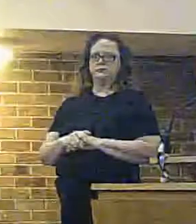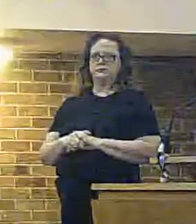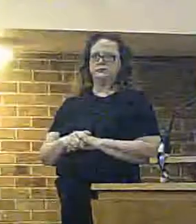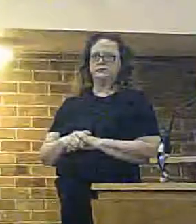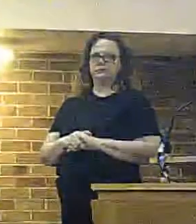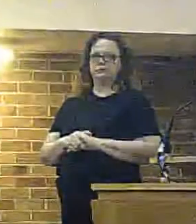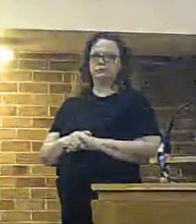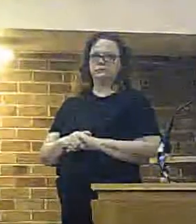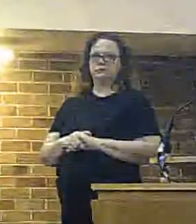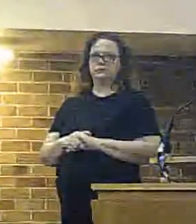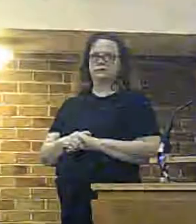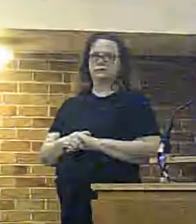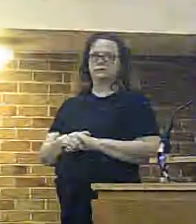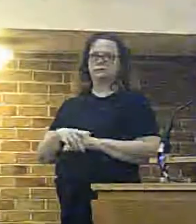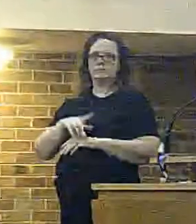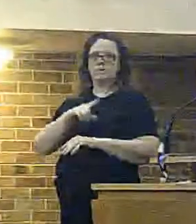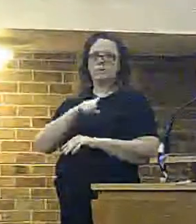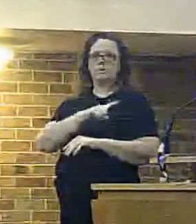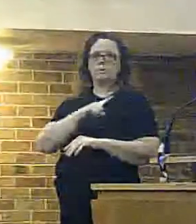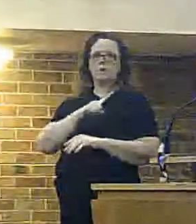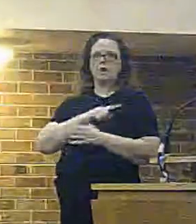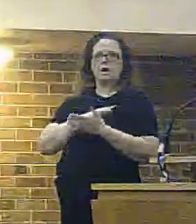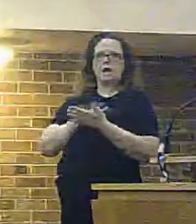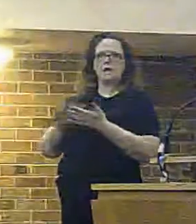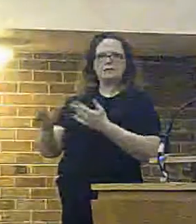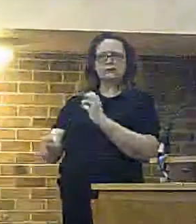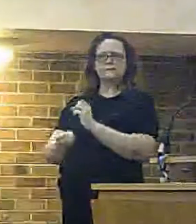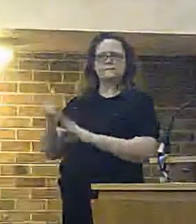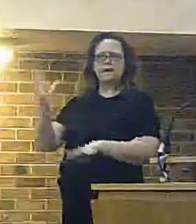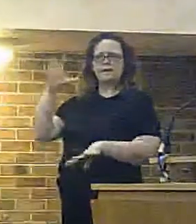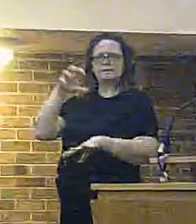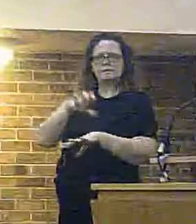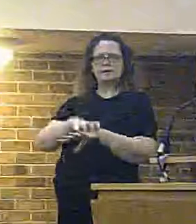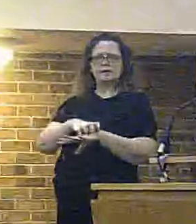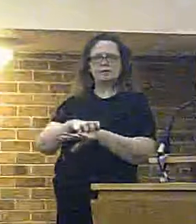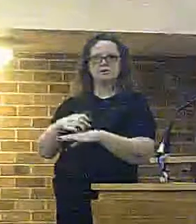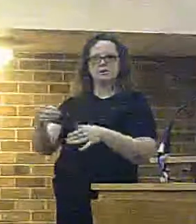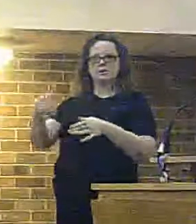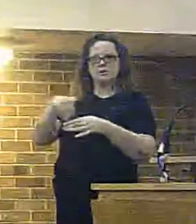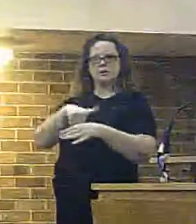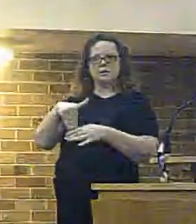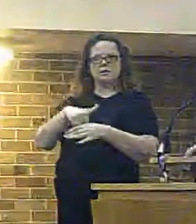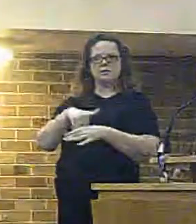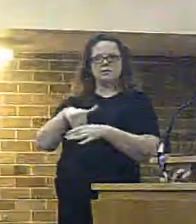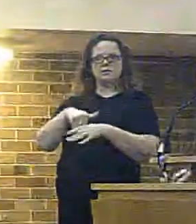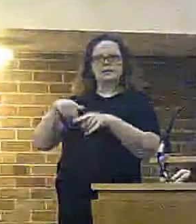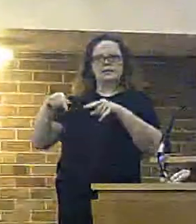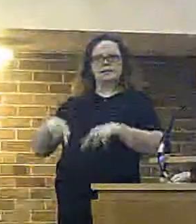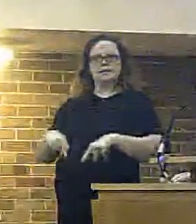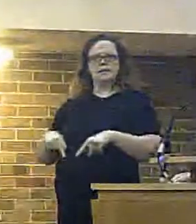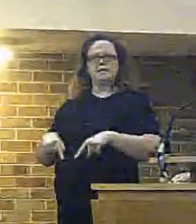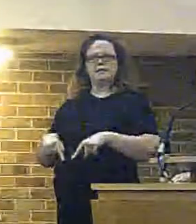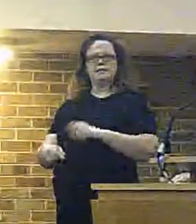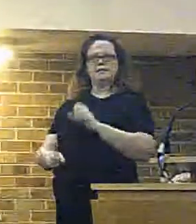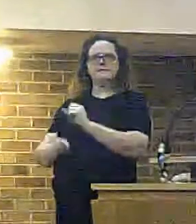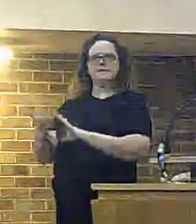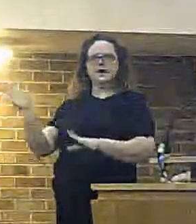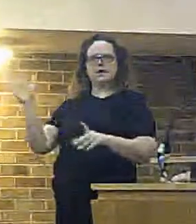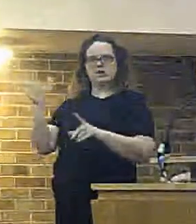was why hasn't Heswall Fire Station been included as part of the fire cover